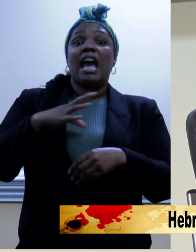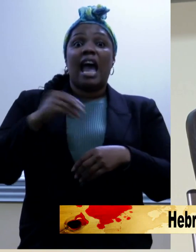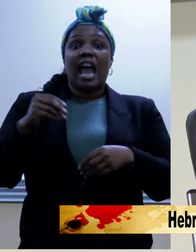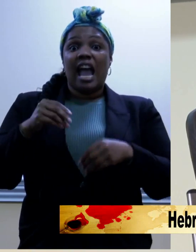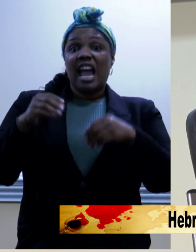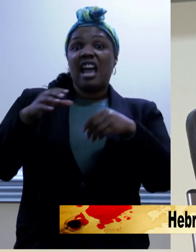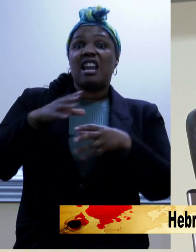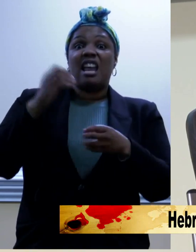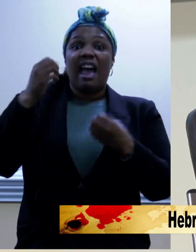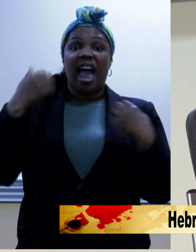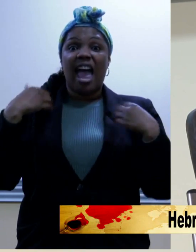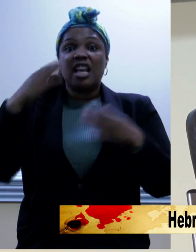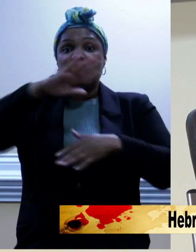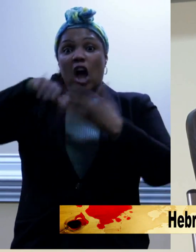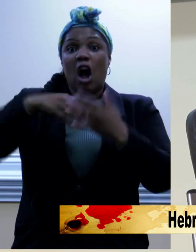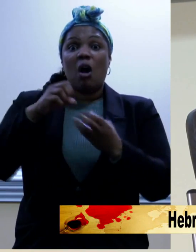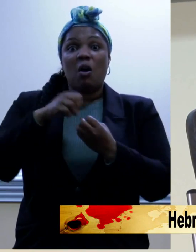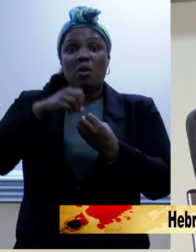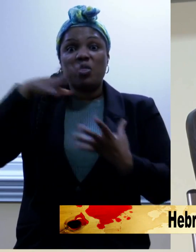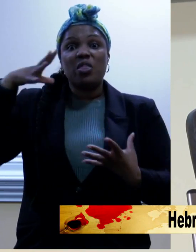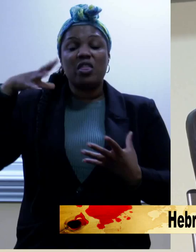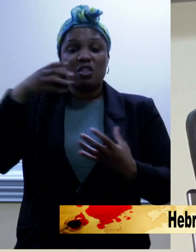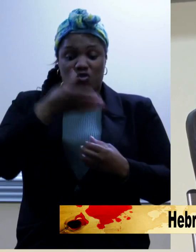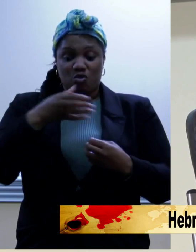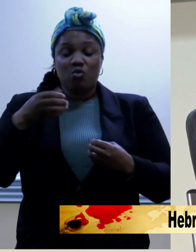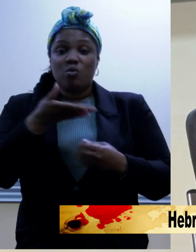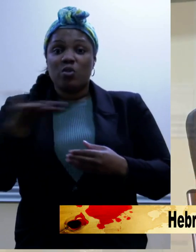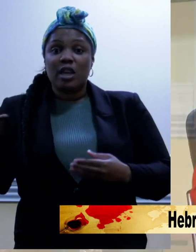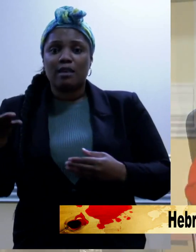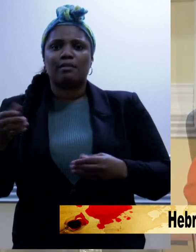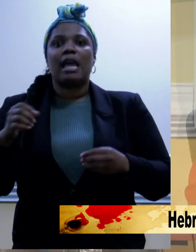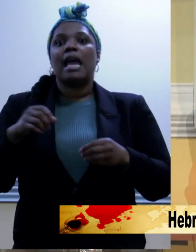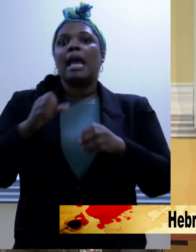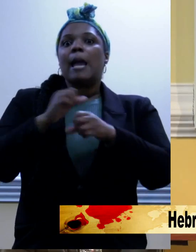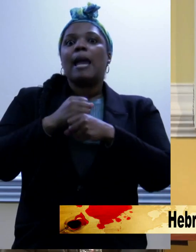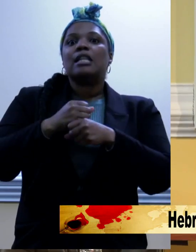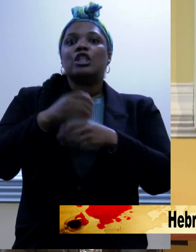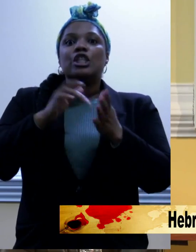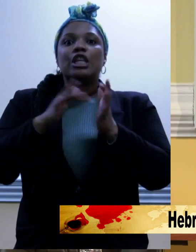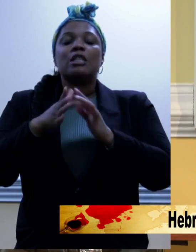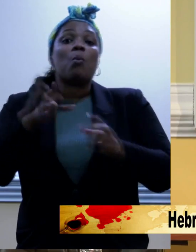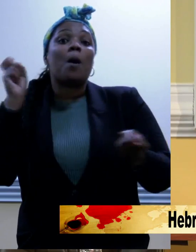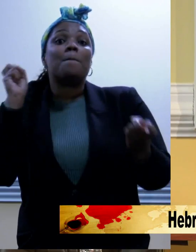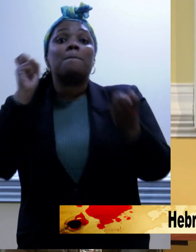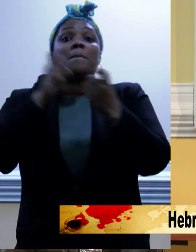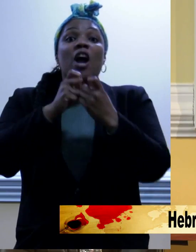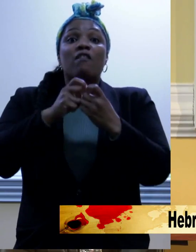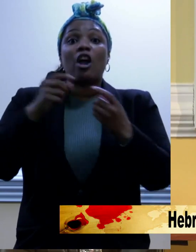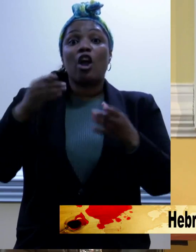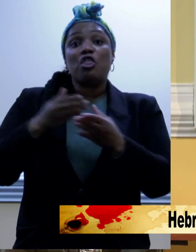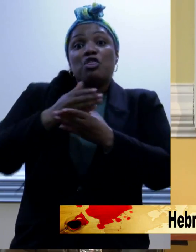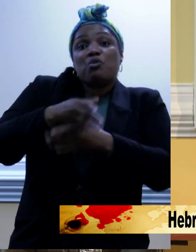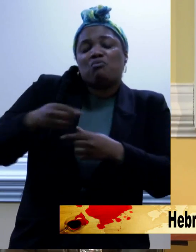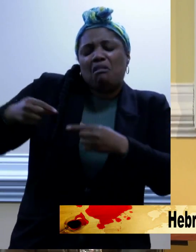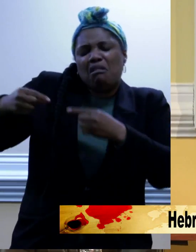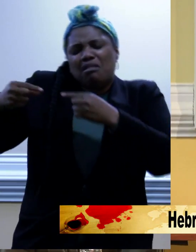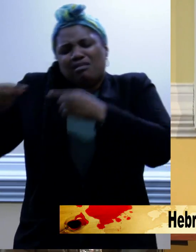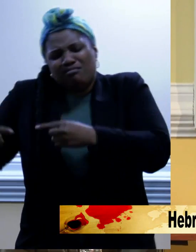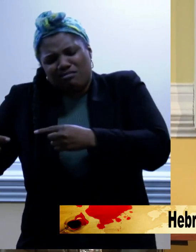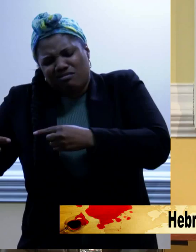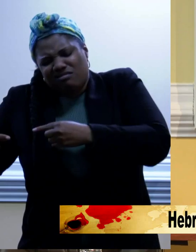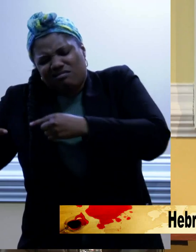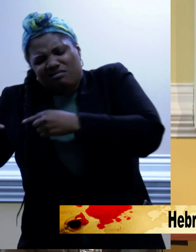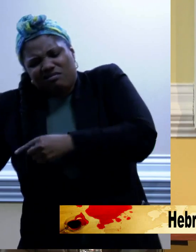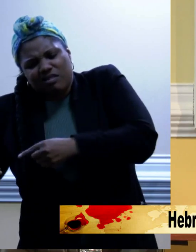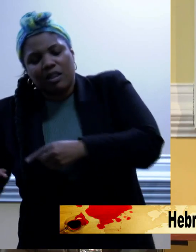their salvation perfect through suffering. Now, most people overlook that it became him for